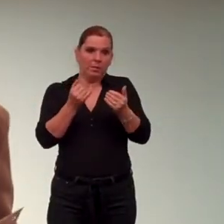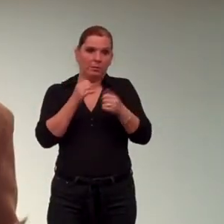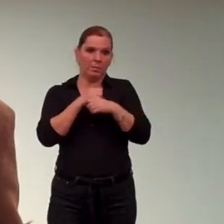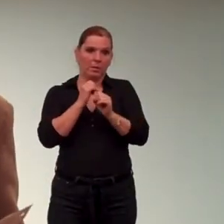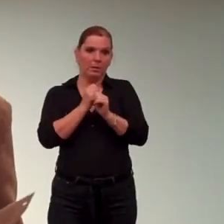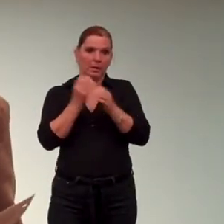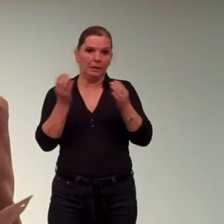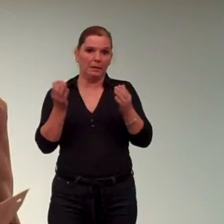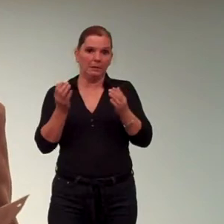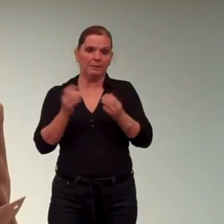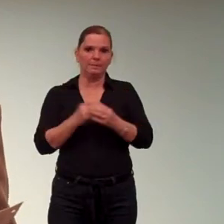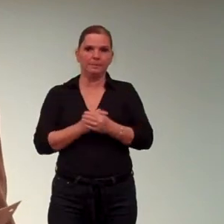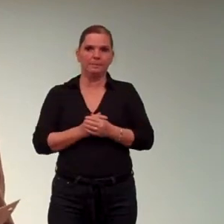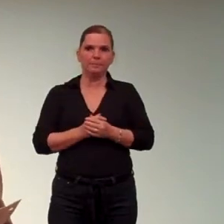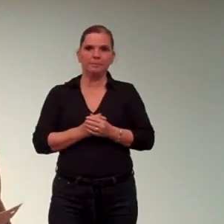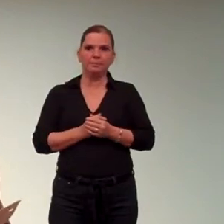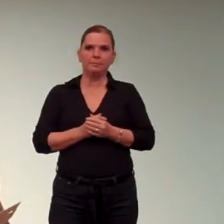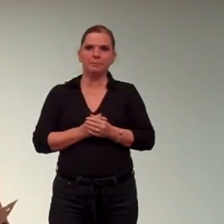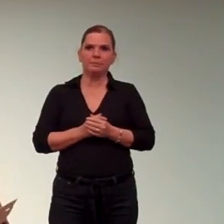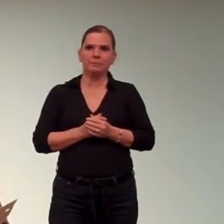Cumberland.